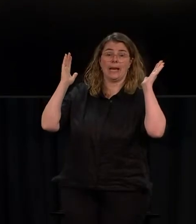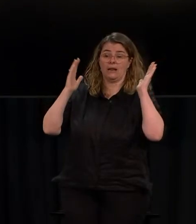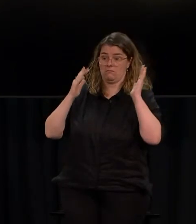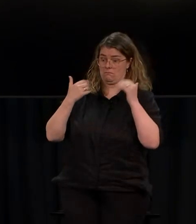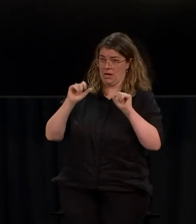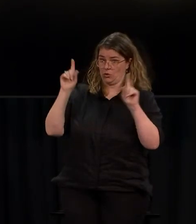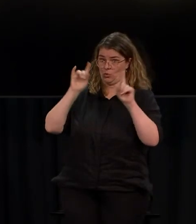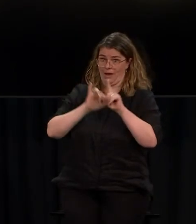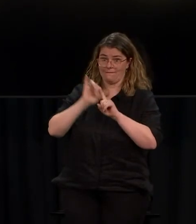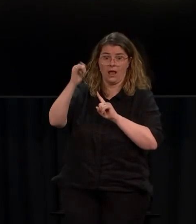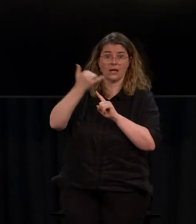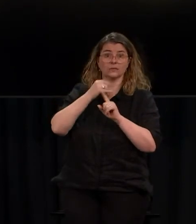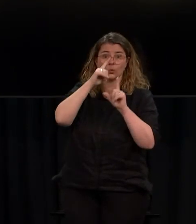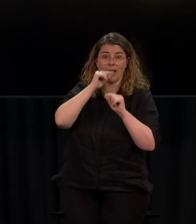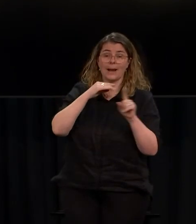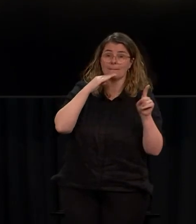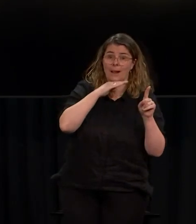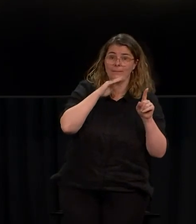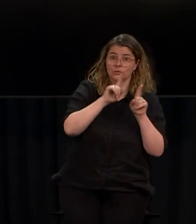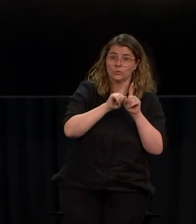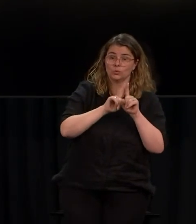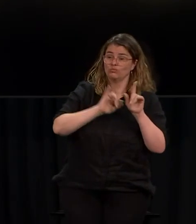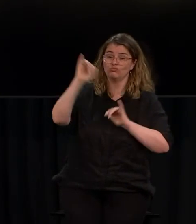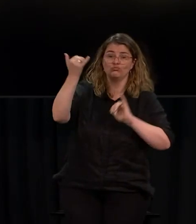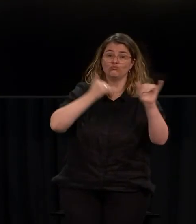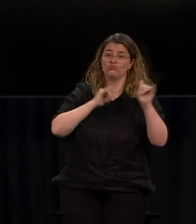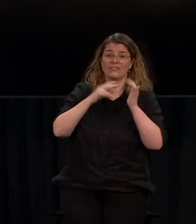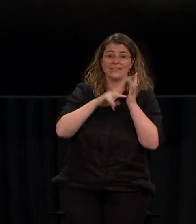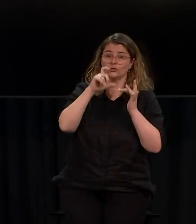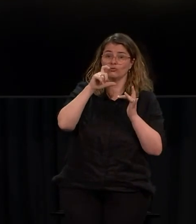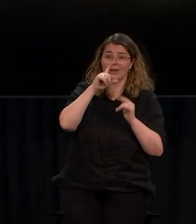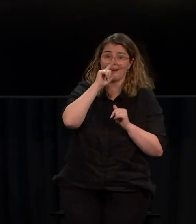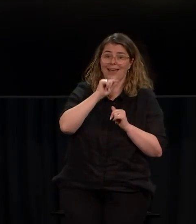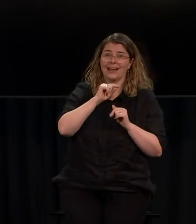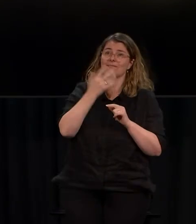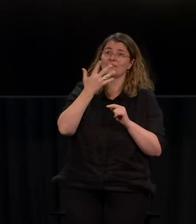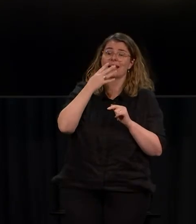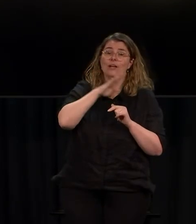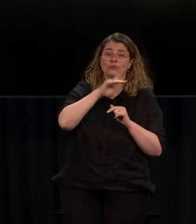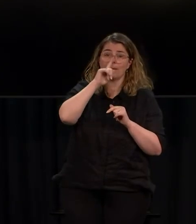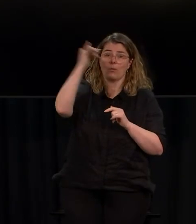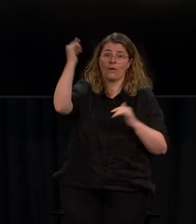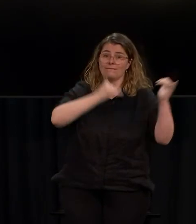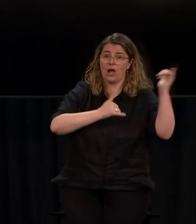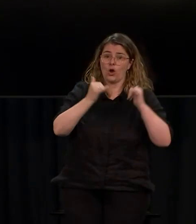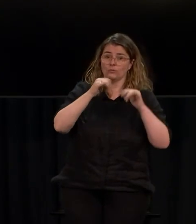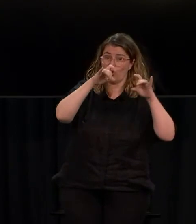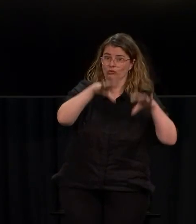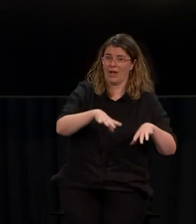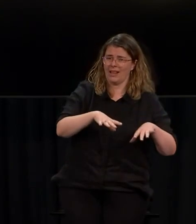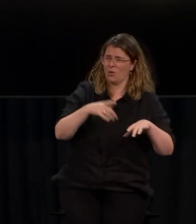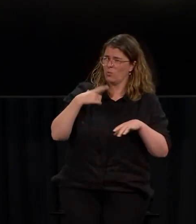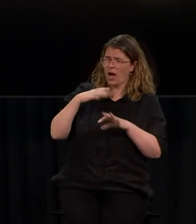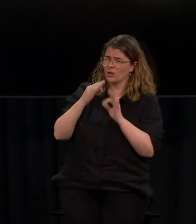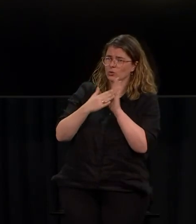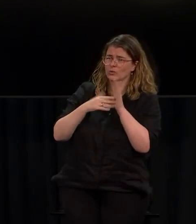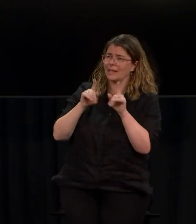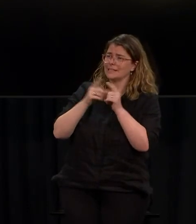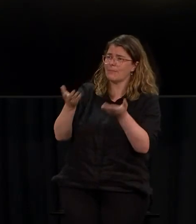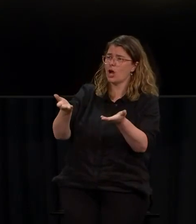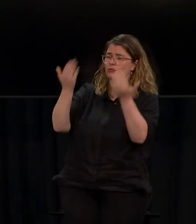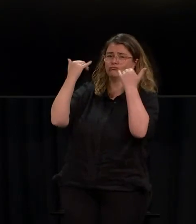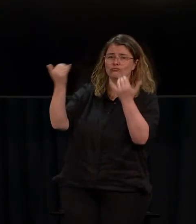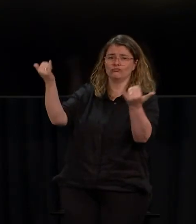schedule today, and Victoria, 1,500 Australians are coming home today. Why can't we do the same